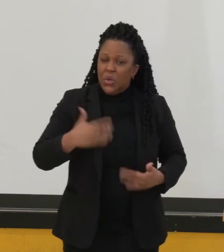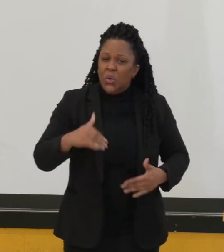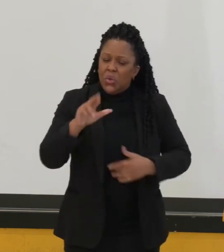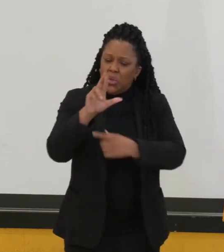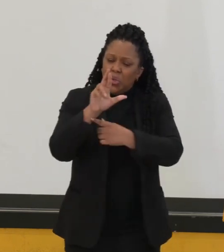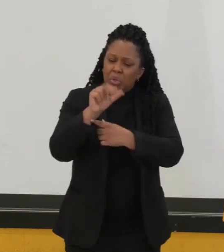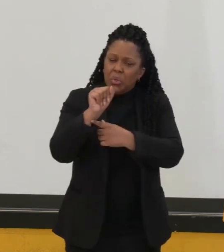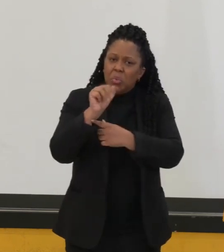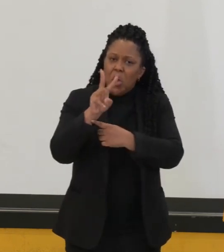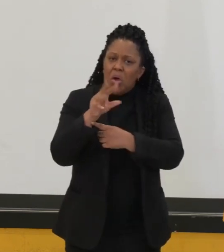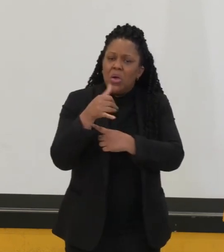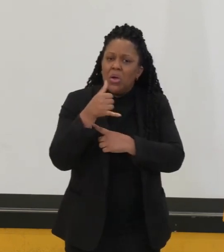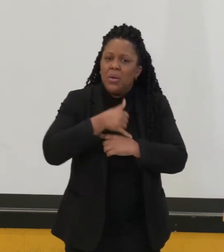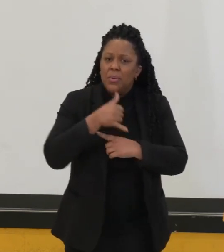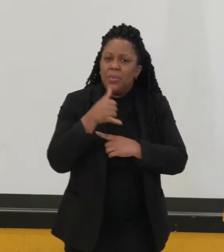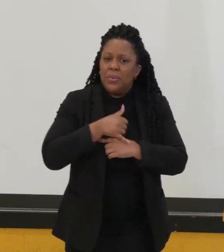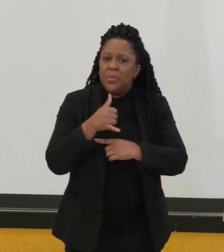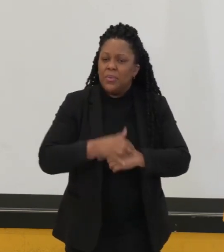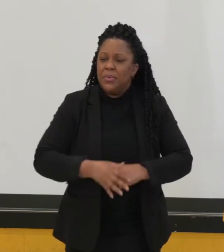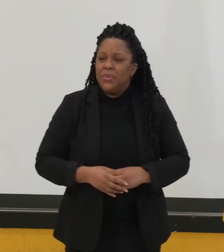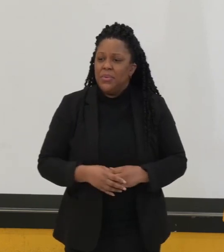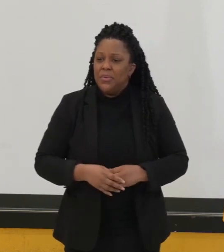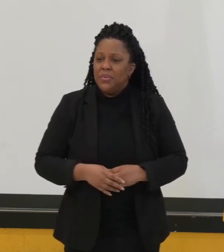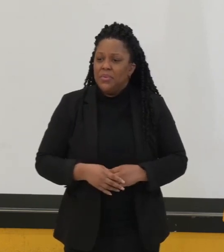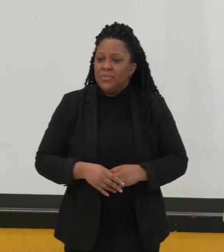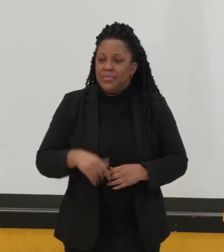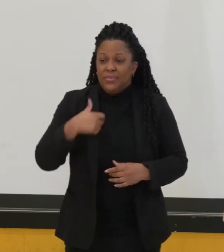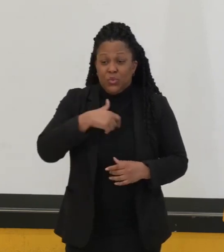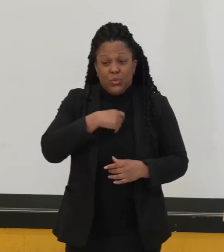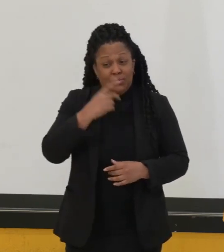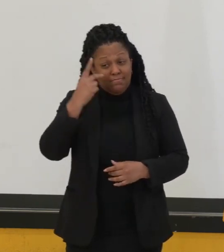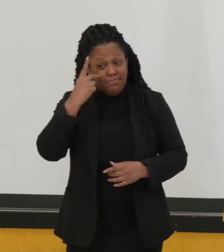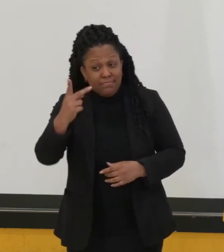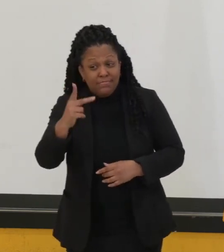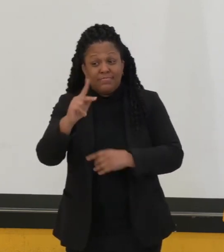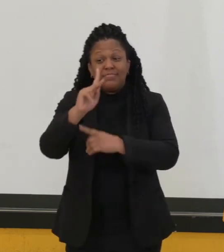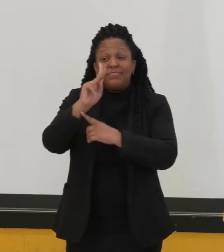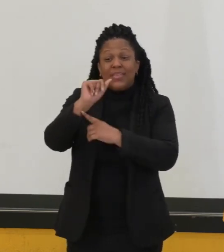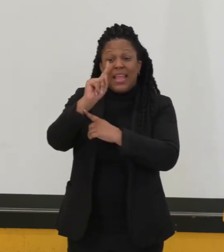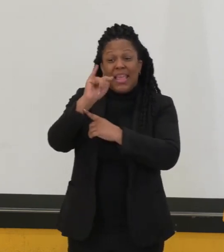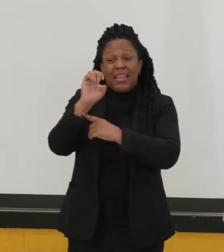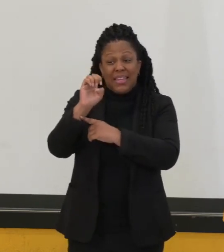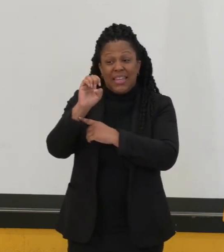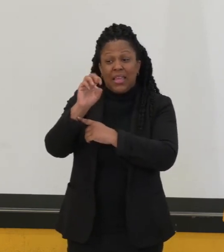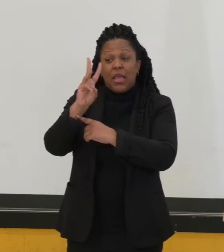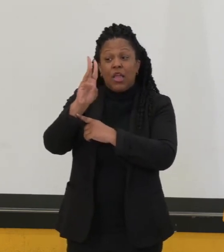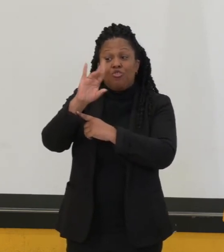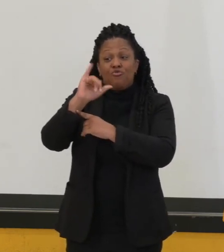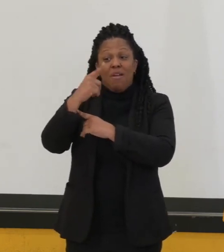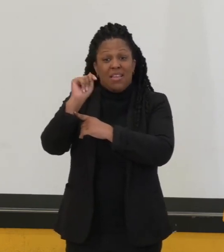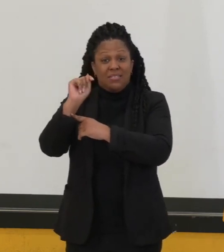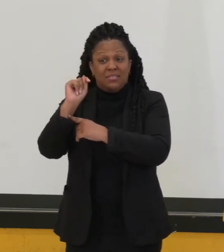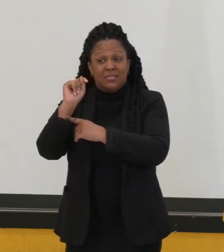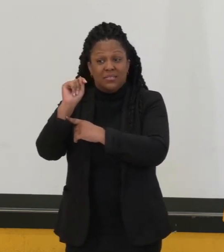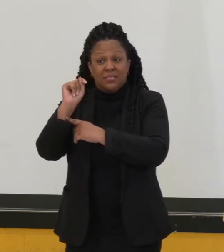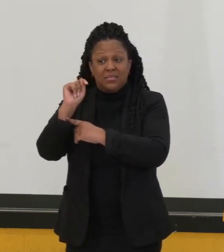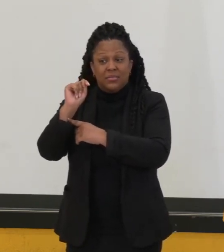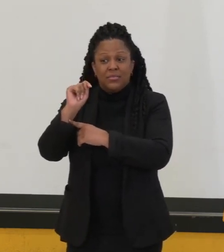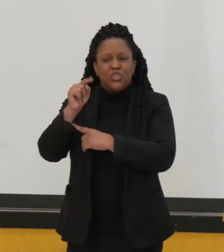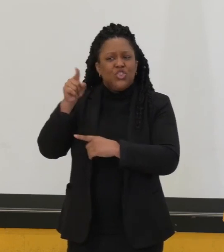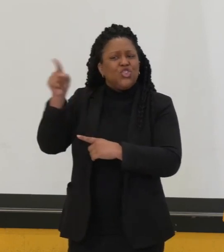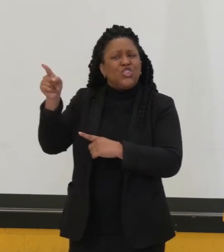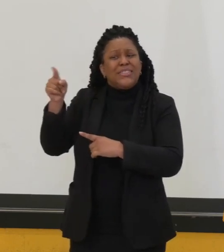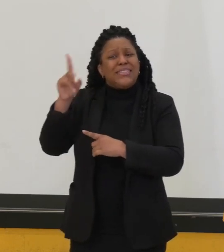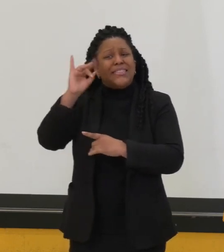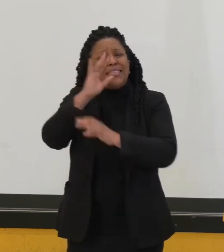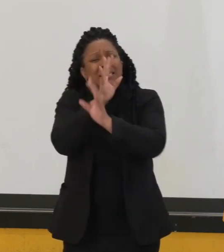and witnessed that was captured in Katie Wright's voice after losing her son, it is so representative